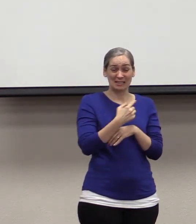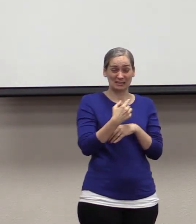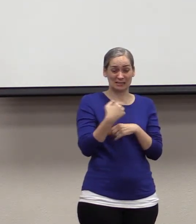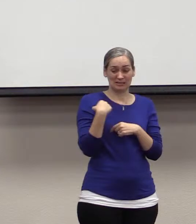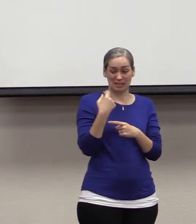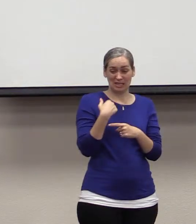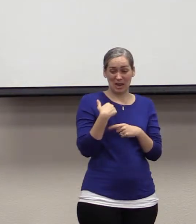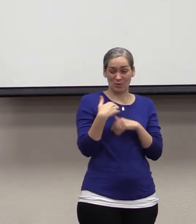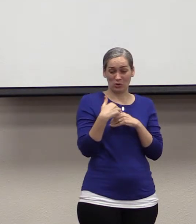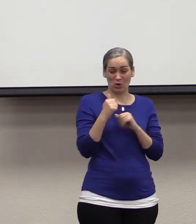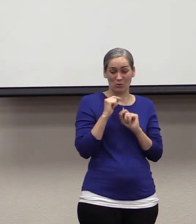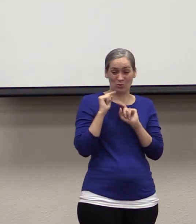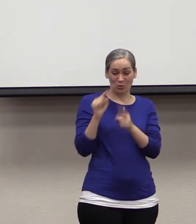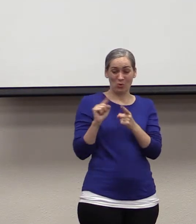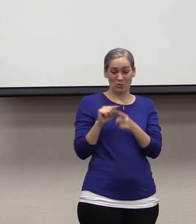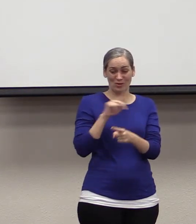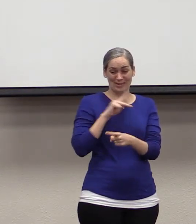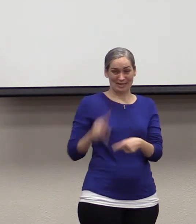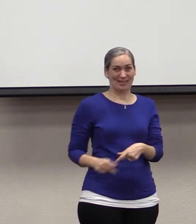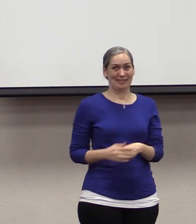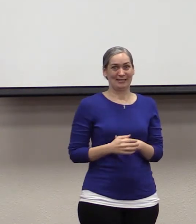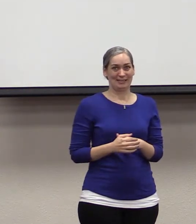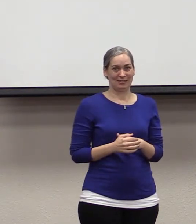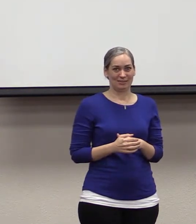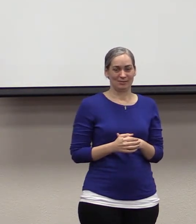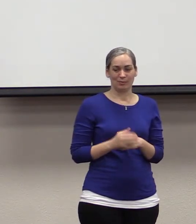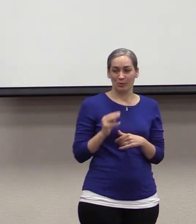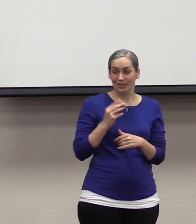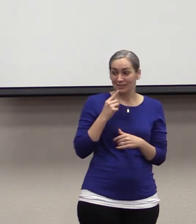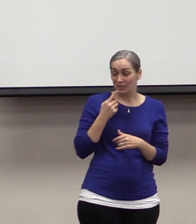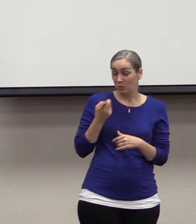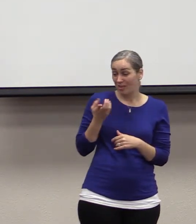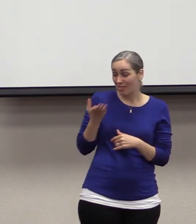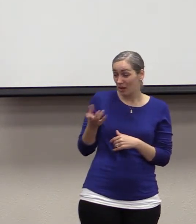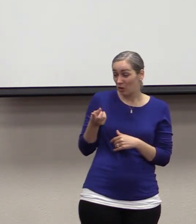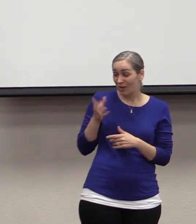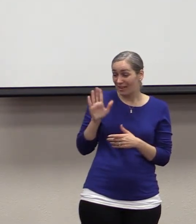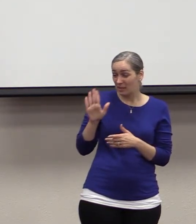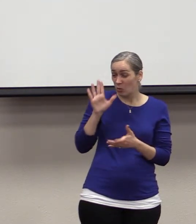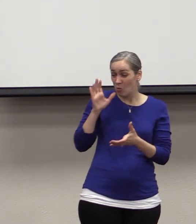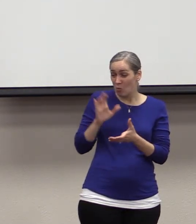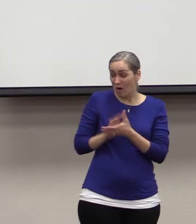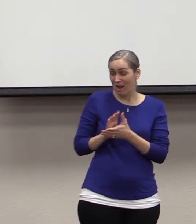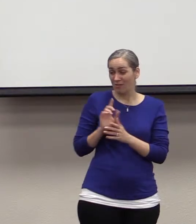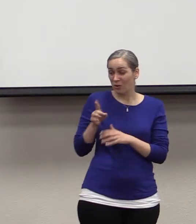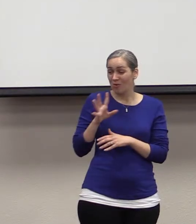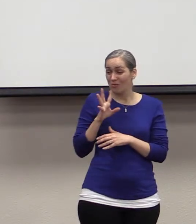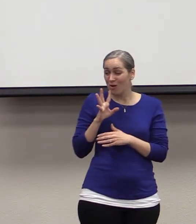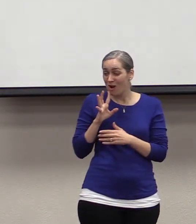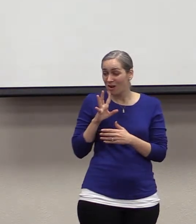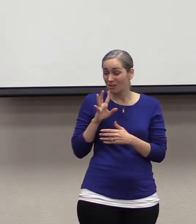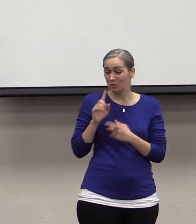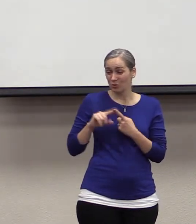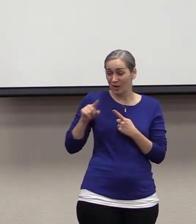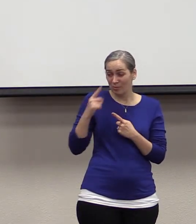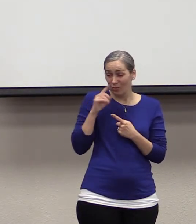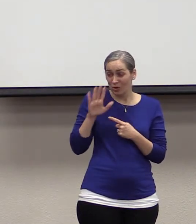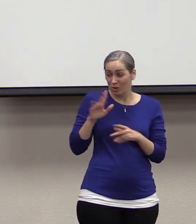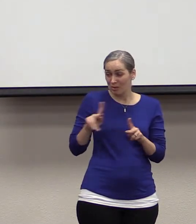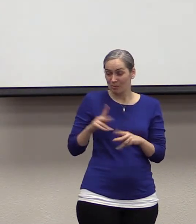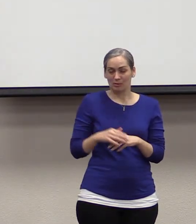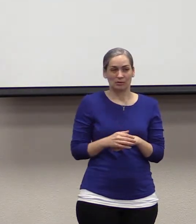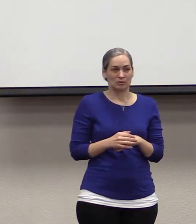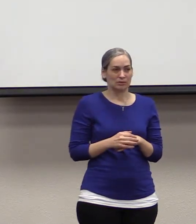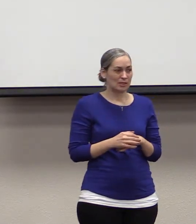So Mordecai has asked this of Esther. You're right there. You're his wife. Go and say something for your people. And she goes,